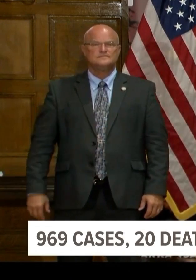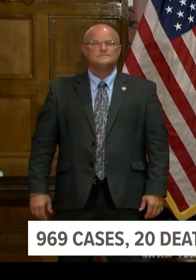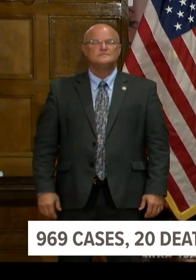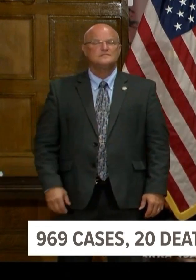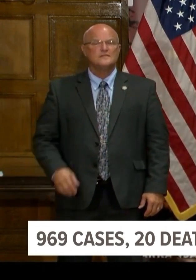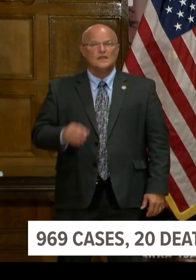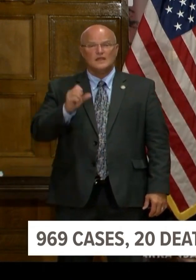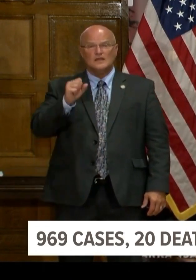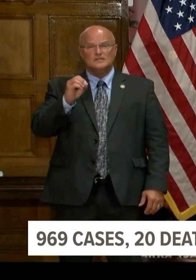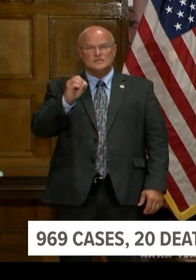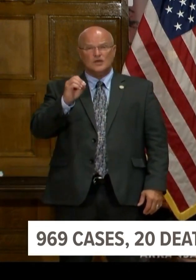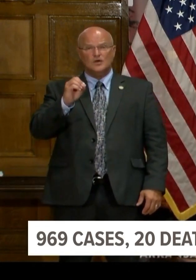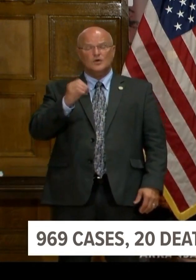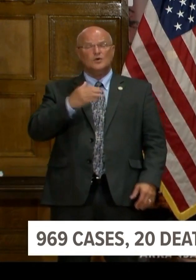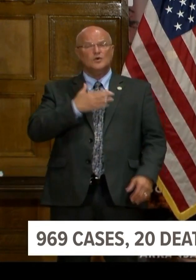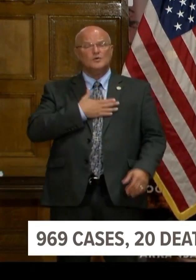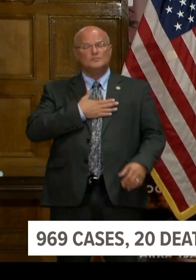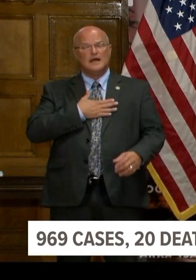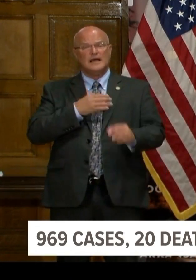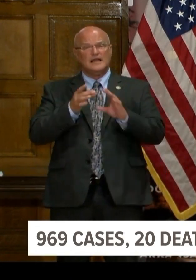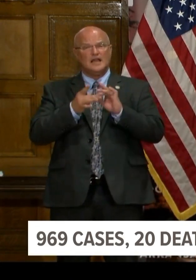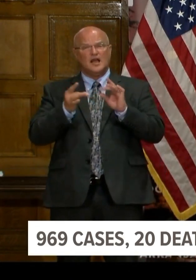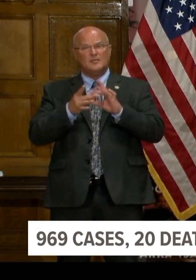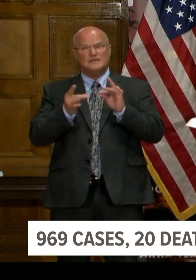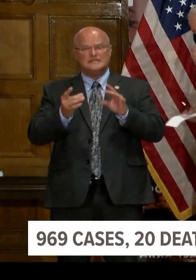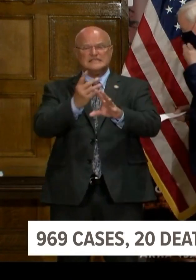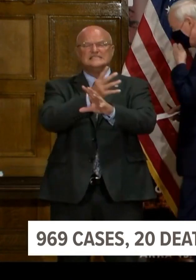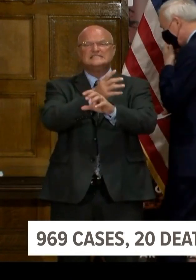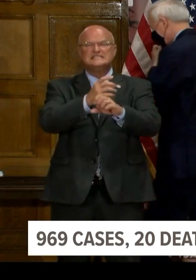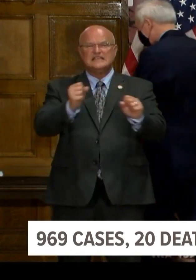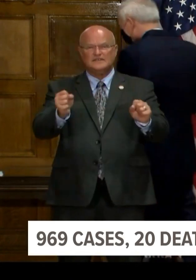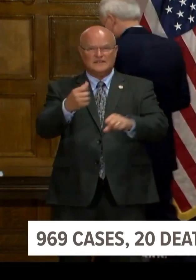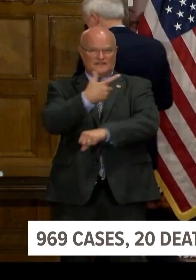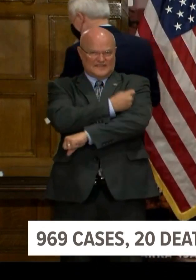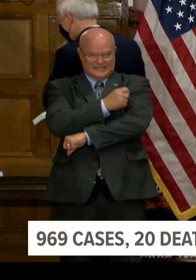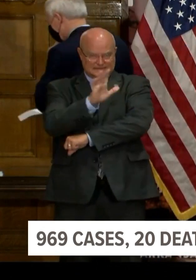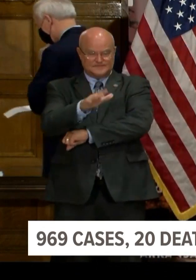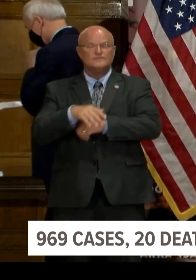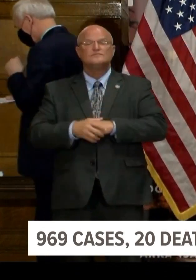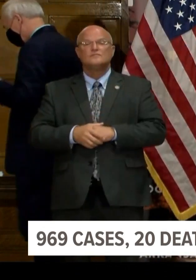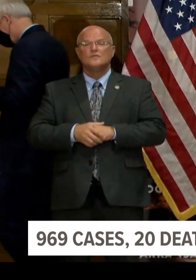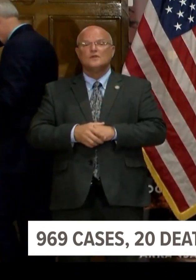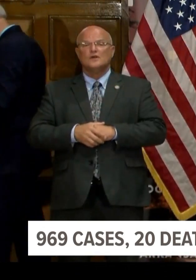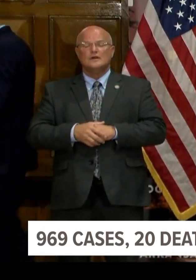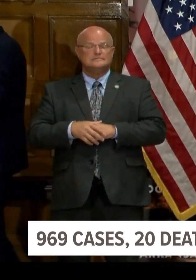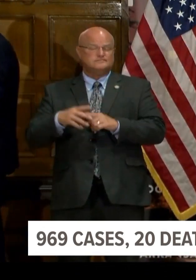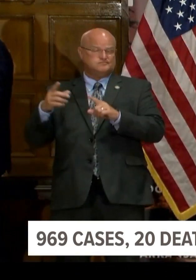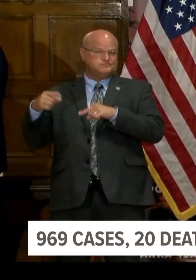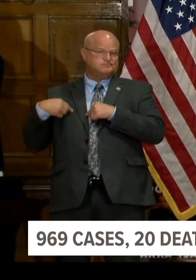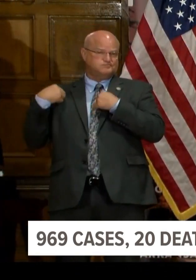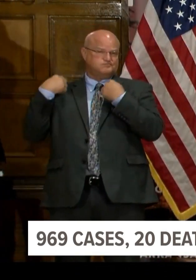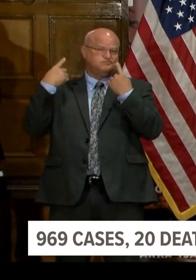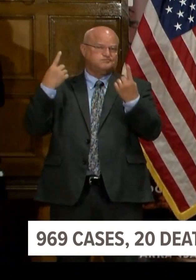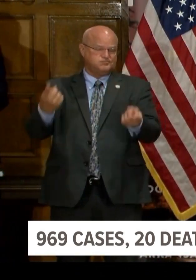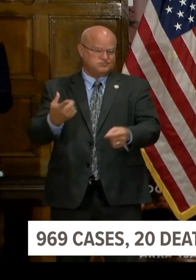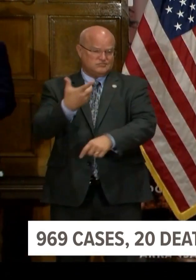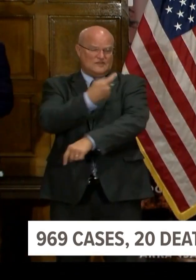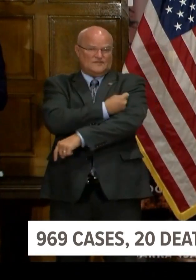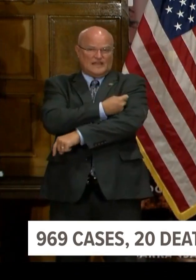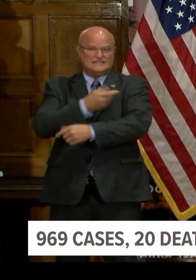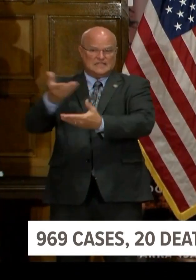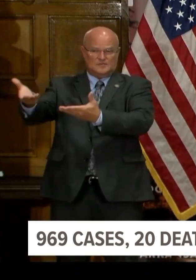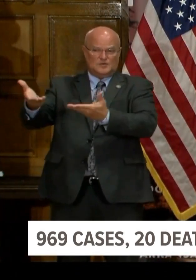So I will limit my comments to the issue of safety of vaccine. We have, throughout the process in which these vaccines have been